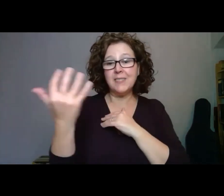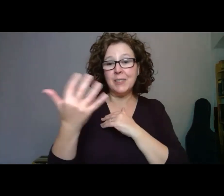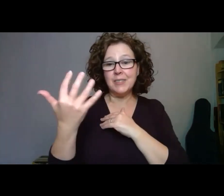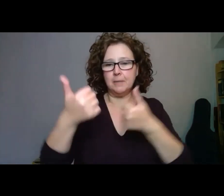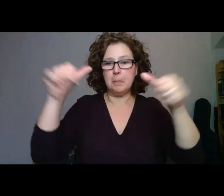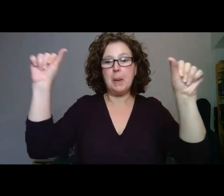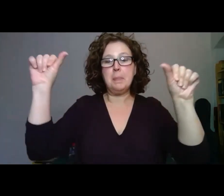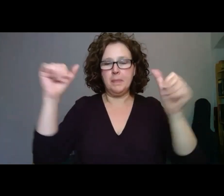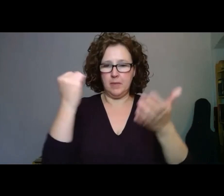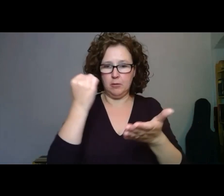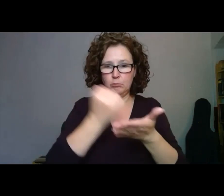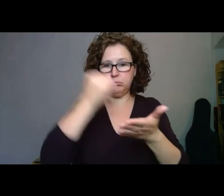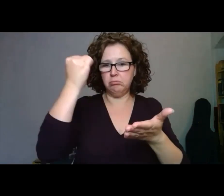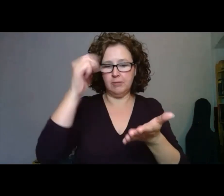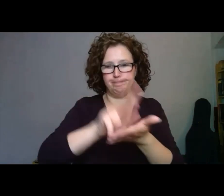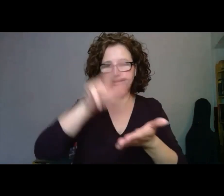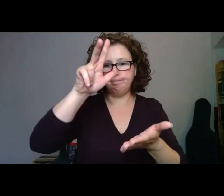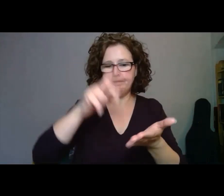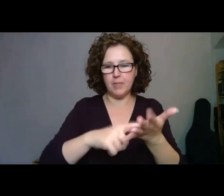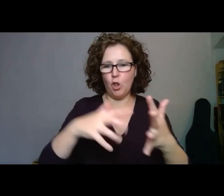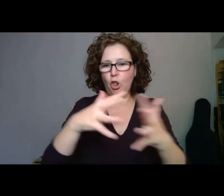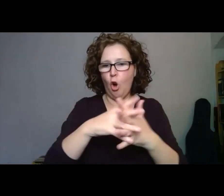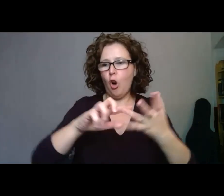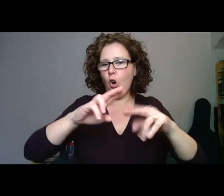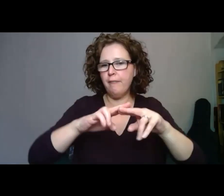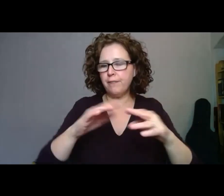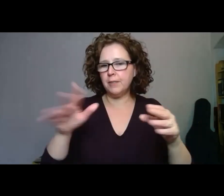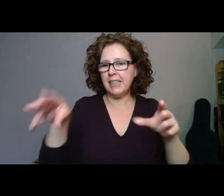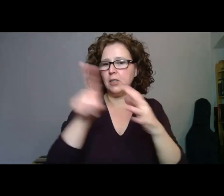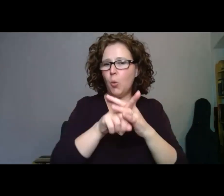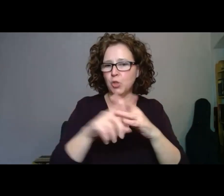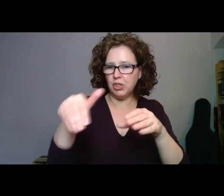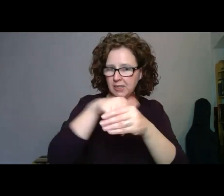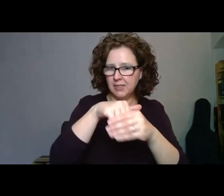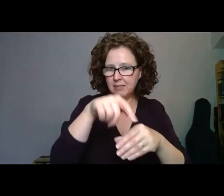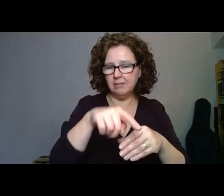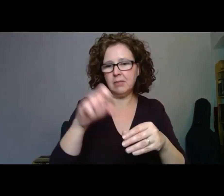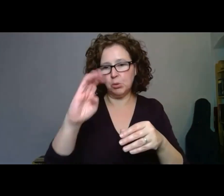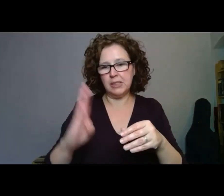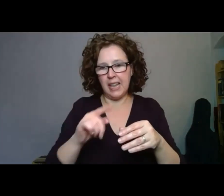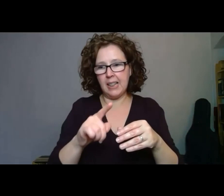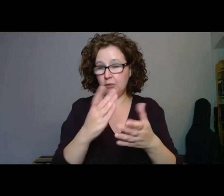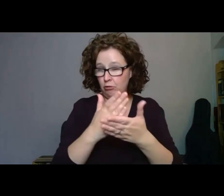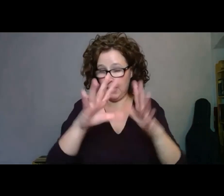Brazilian law of inclusion, and it's really good and complete. But